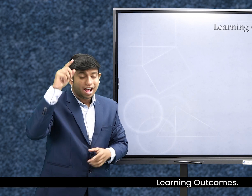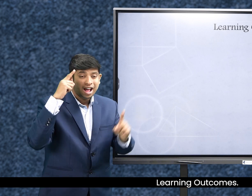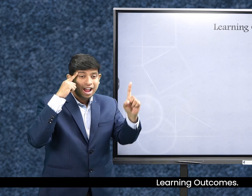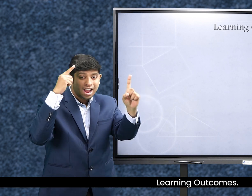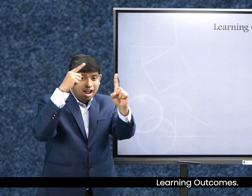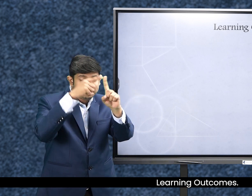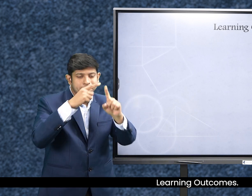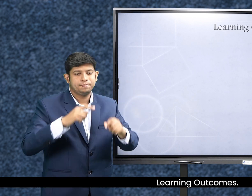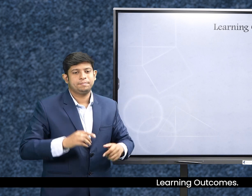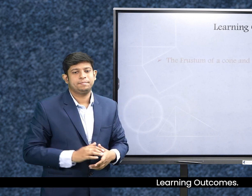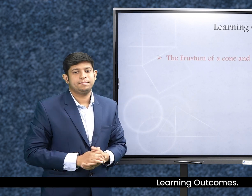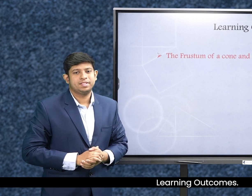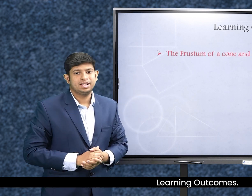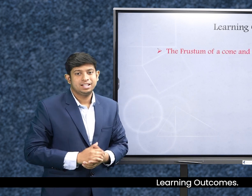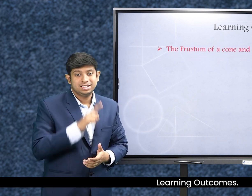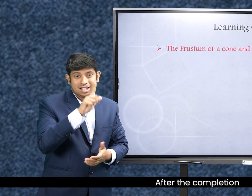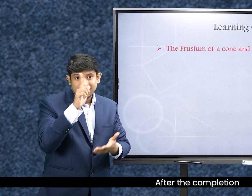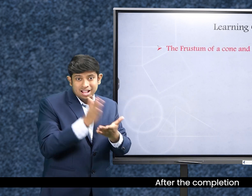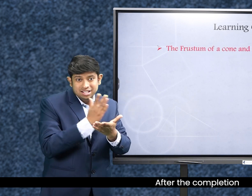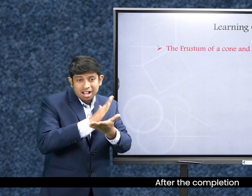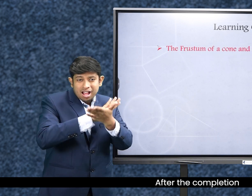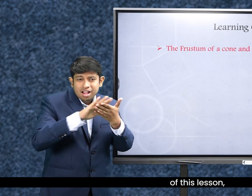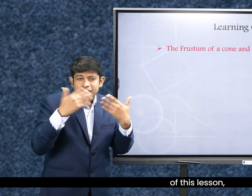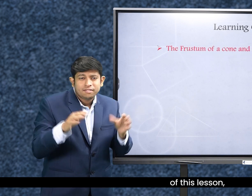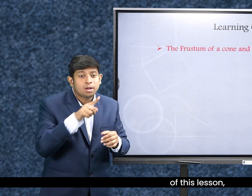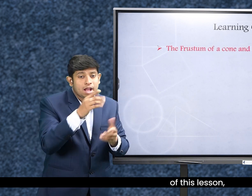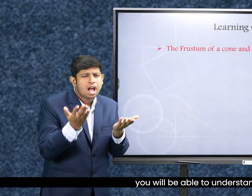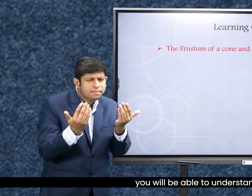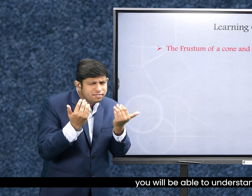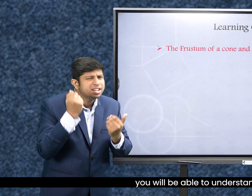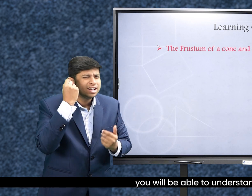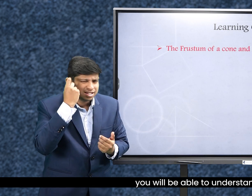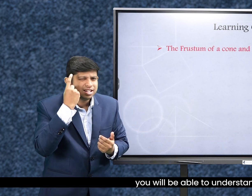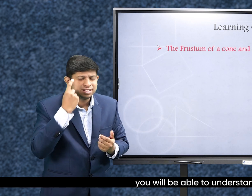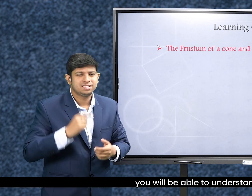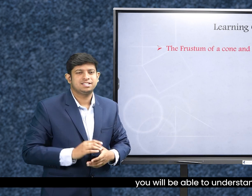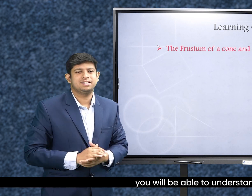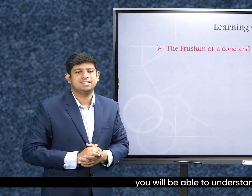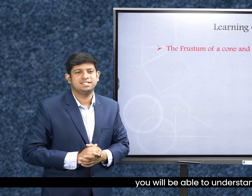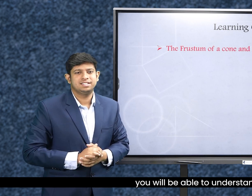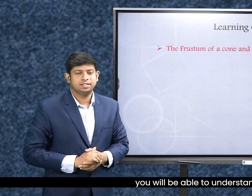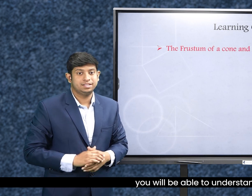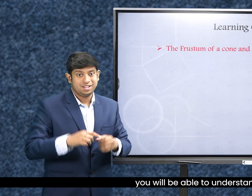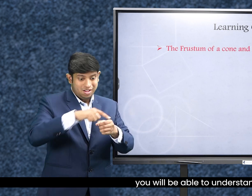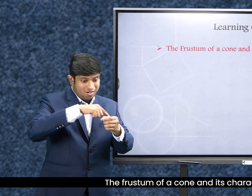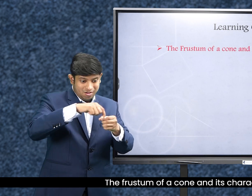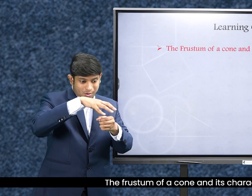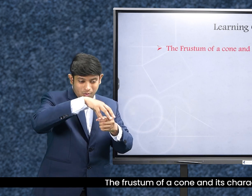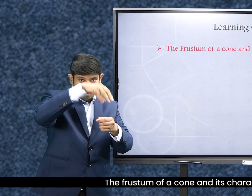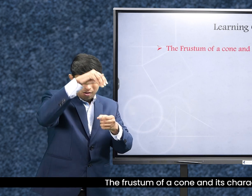Learning outcomes. After the completion of this lesson, you will be able to understand the frustum of a cone